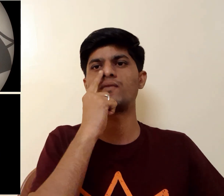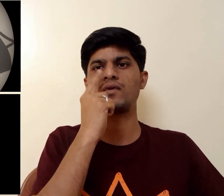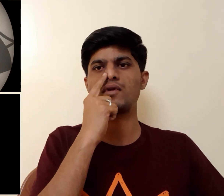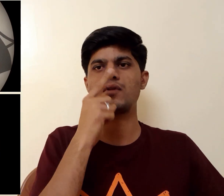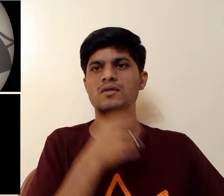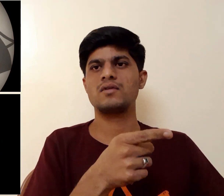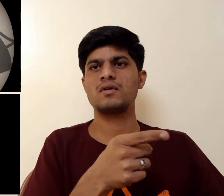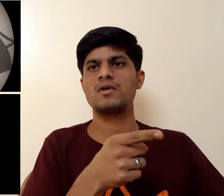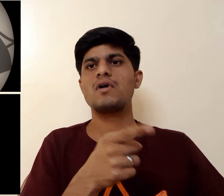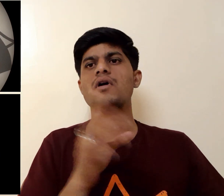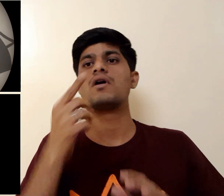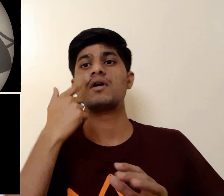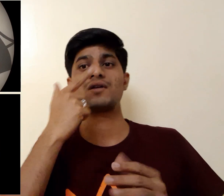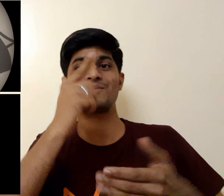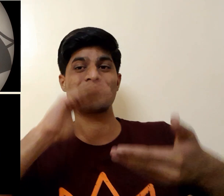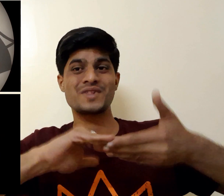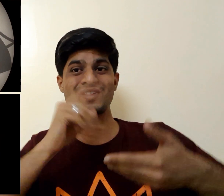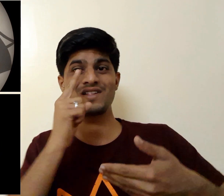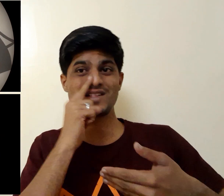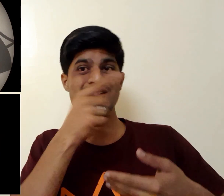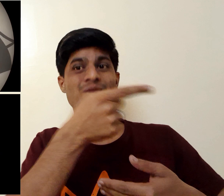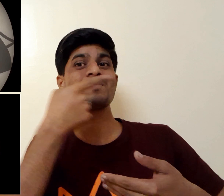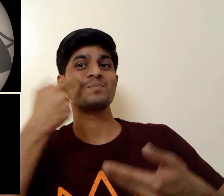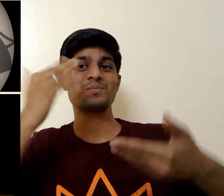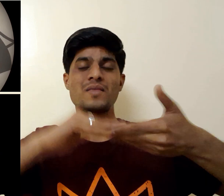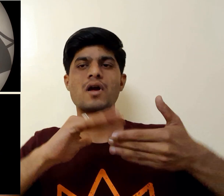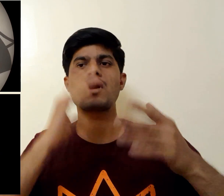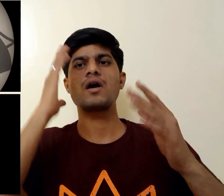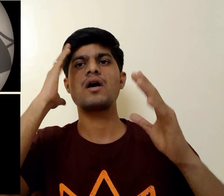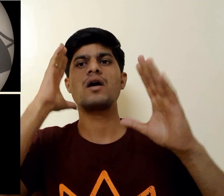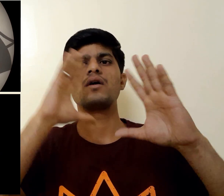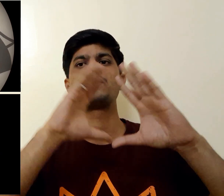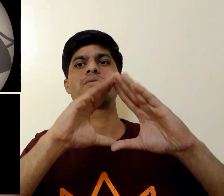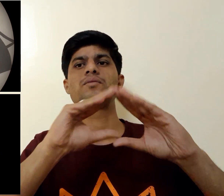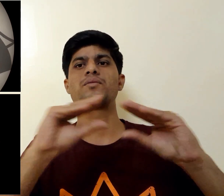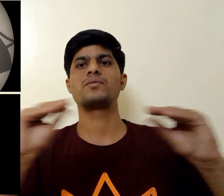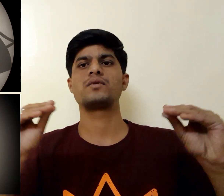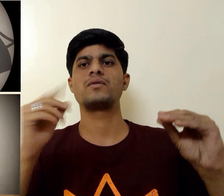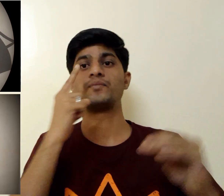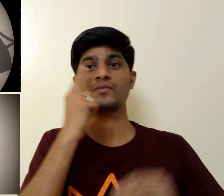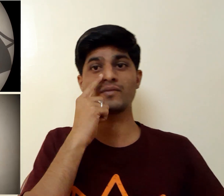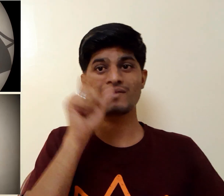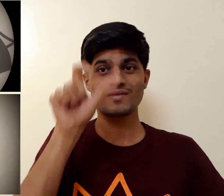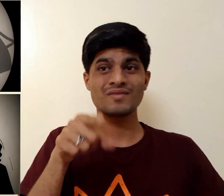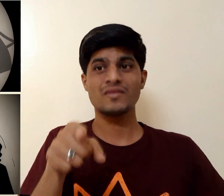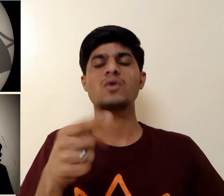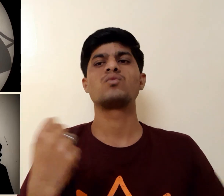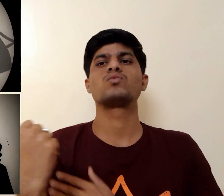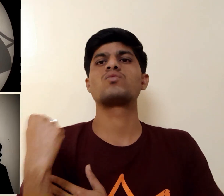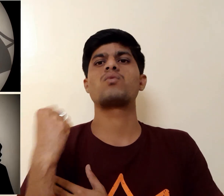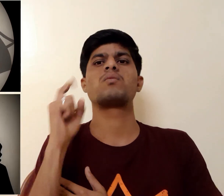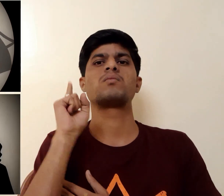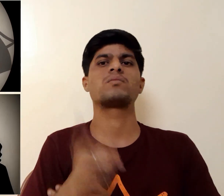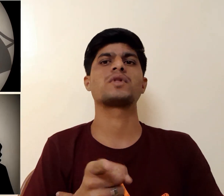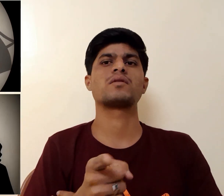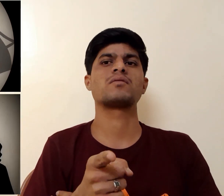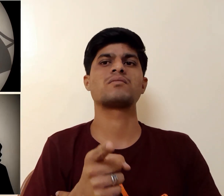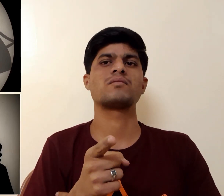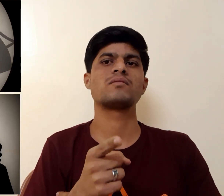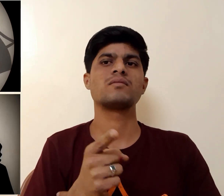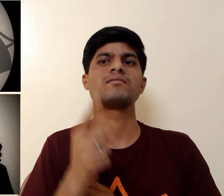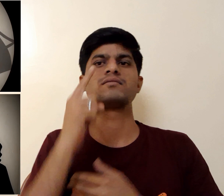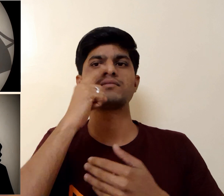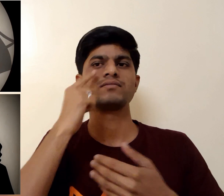in the limbic system and cortex can get better. With your help, we can expand these innovations to help millions